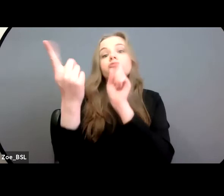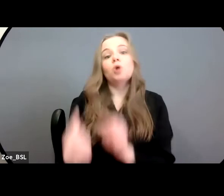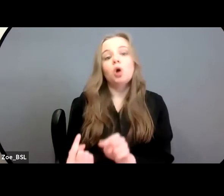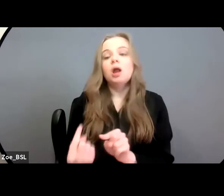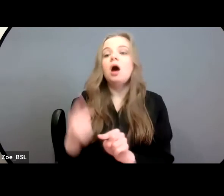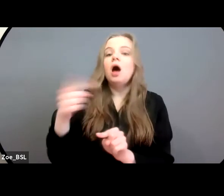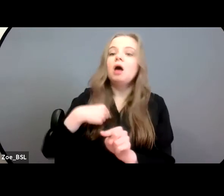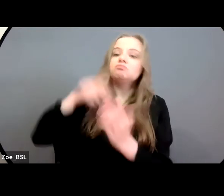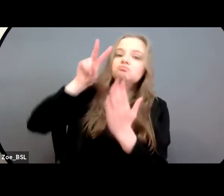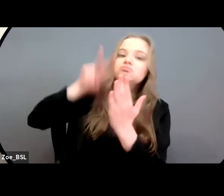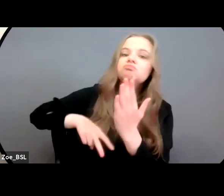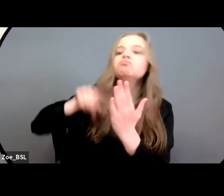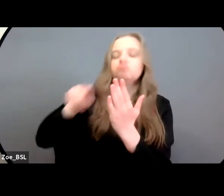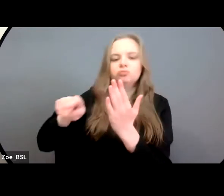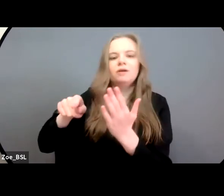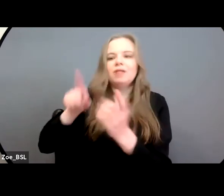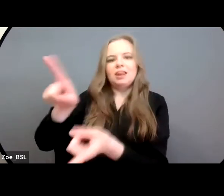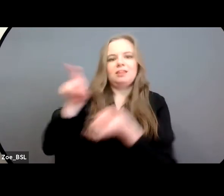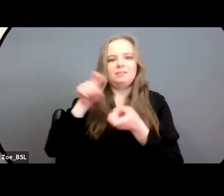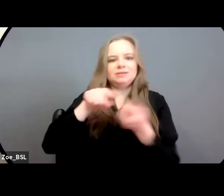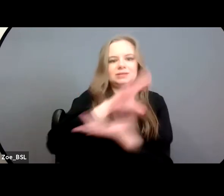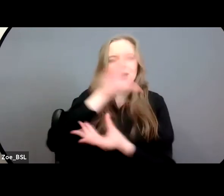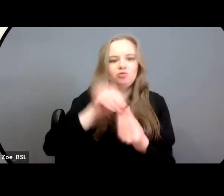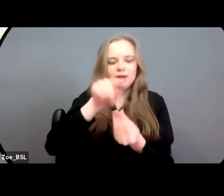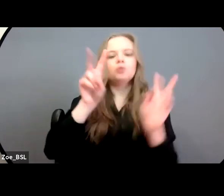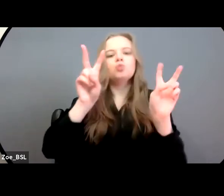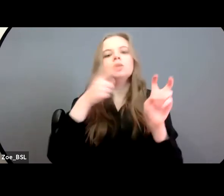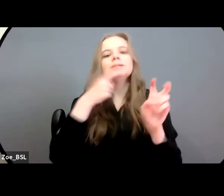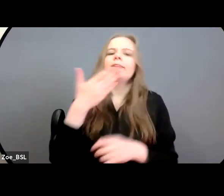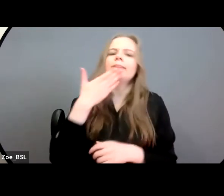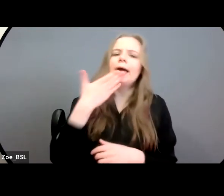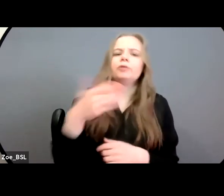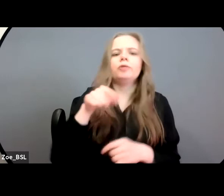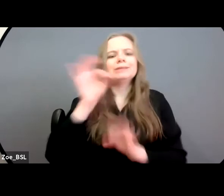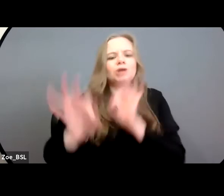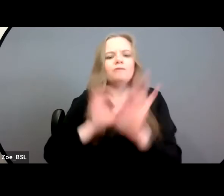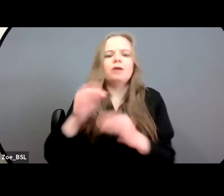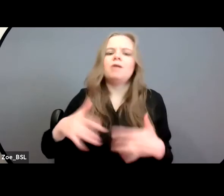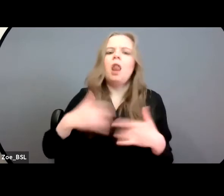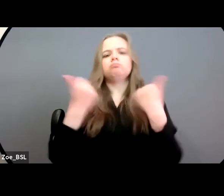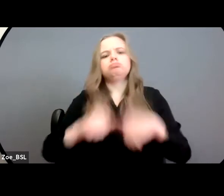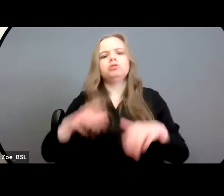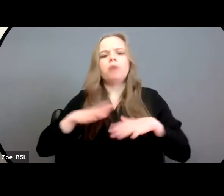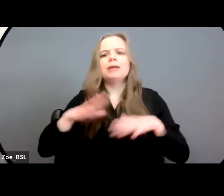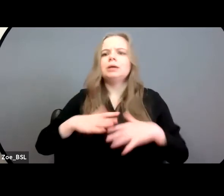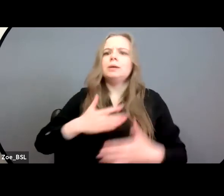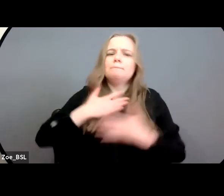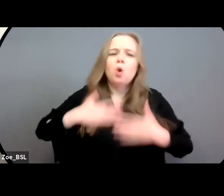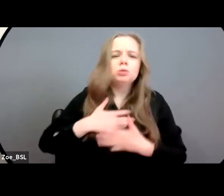released it. And this is a quote which just says, "Thank you for this survey. I felt it was fine. I was finally ready to get out some of these emotions and thoughts